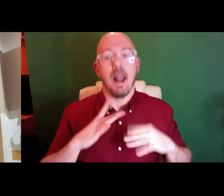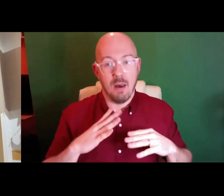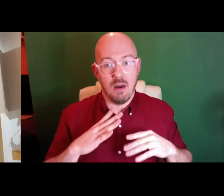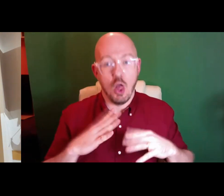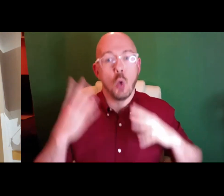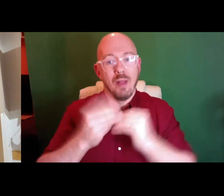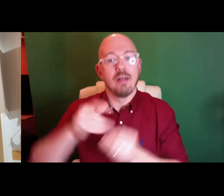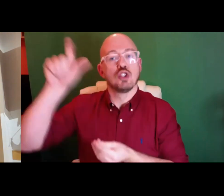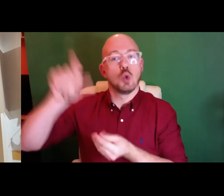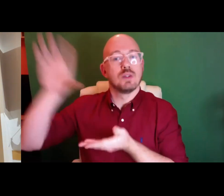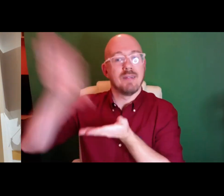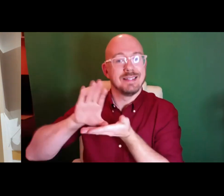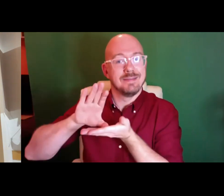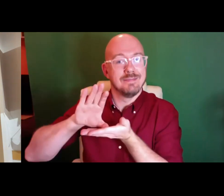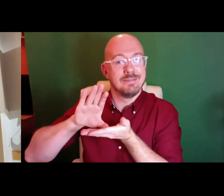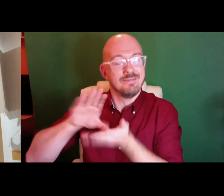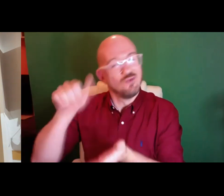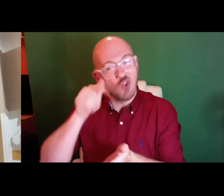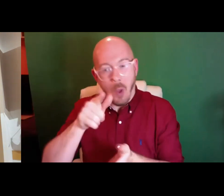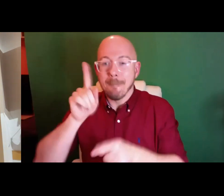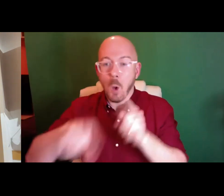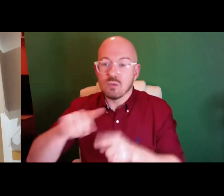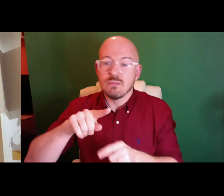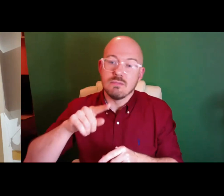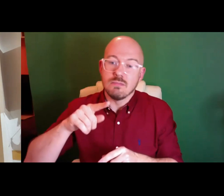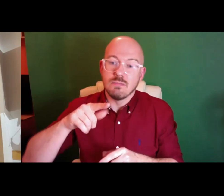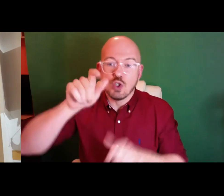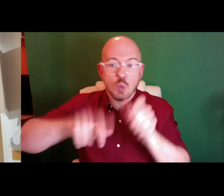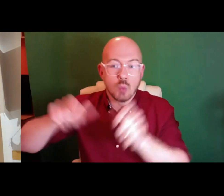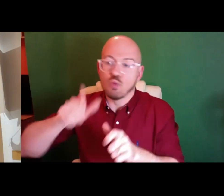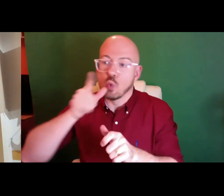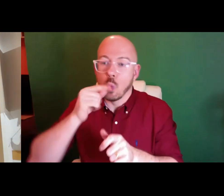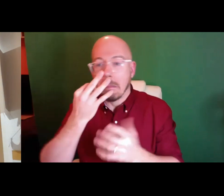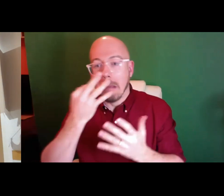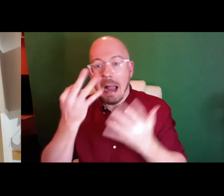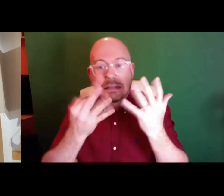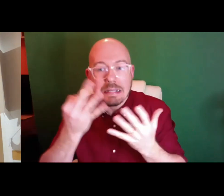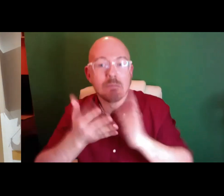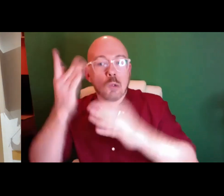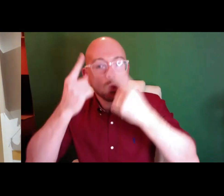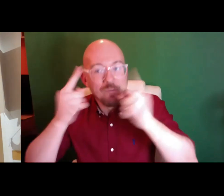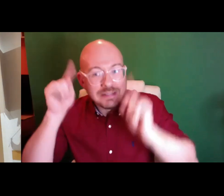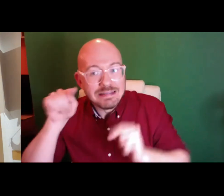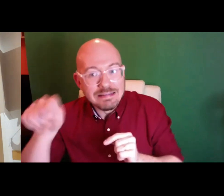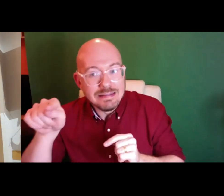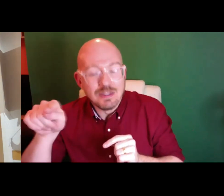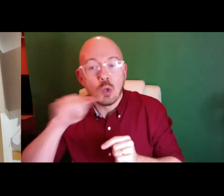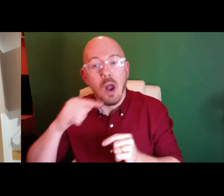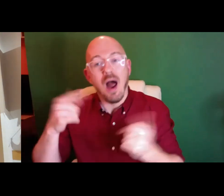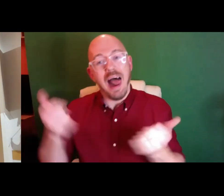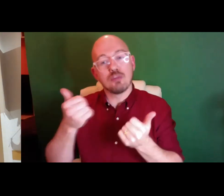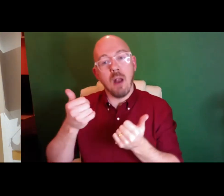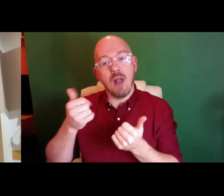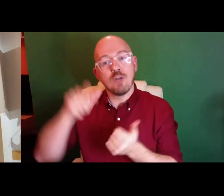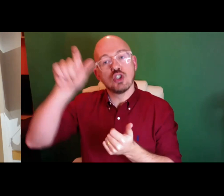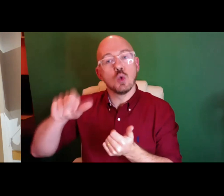would be to think about making sure that training is available for BSL tutors and for teachers,